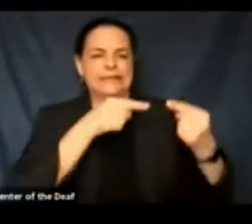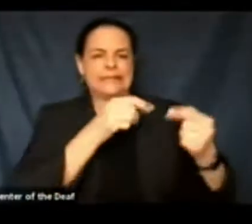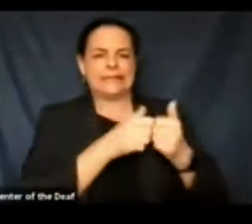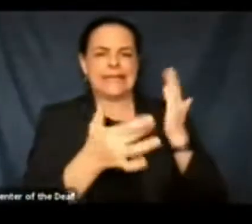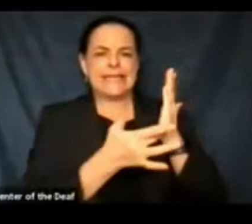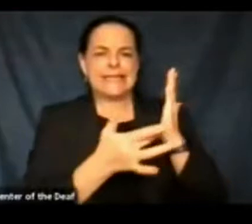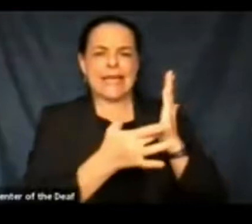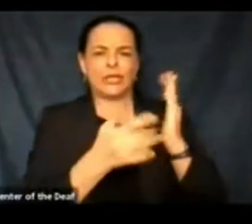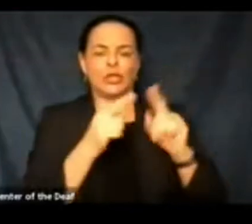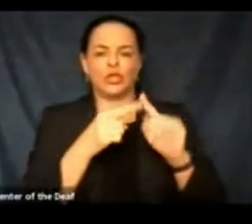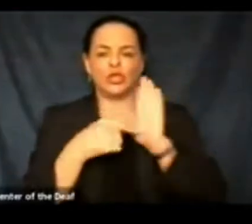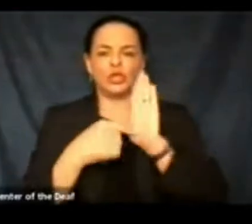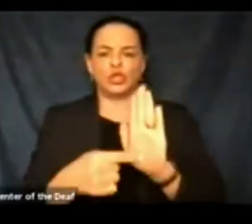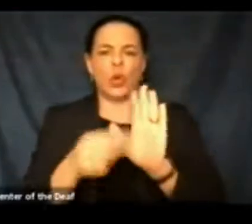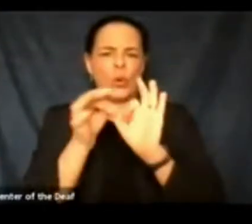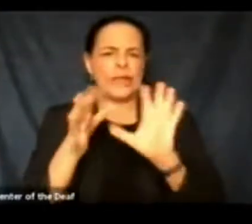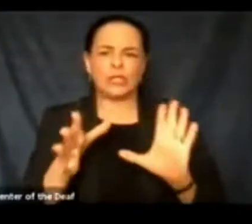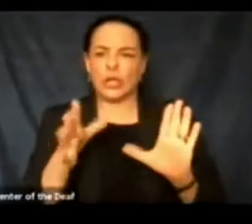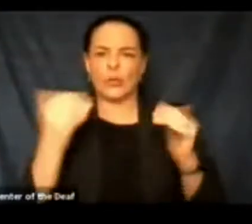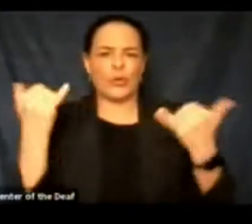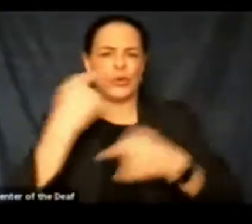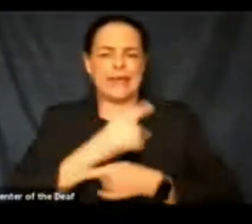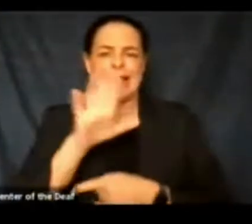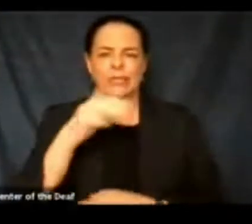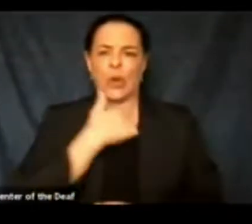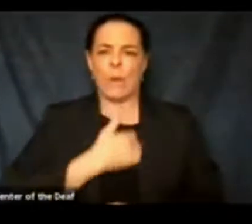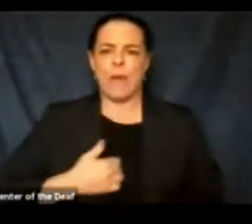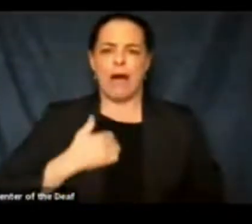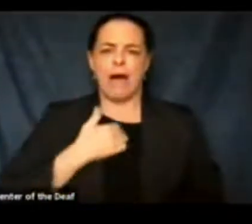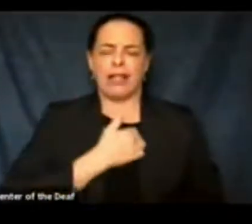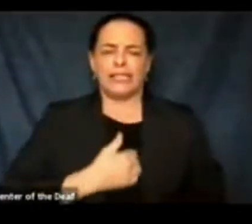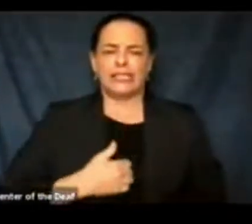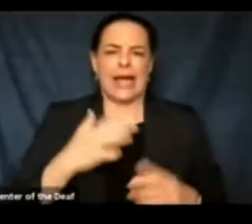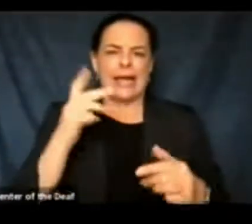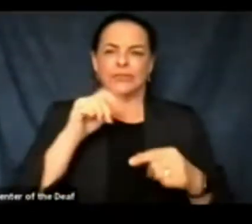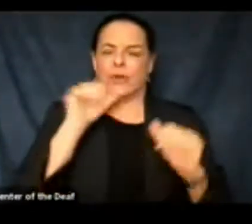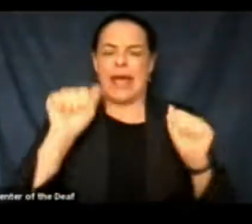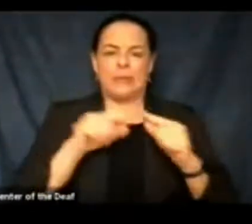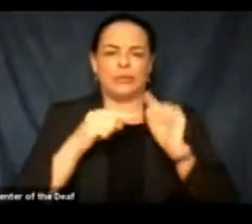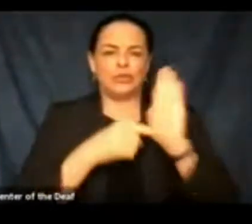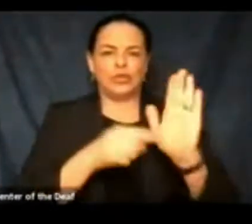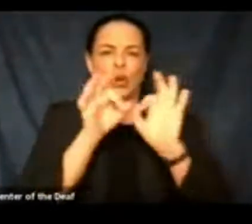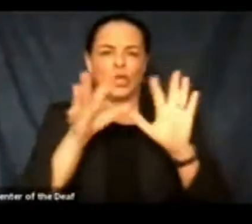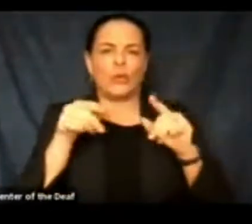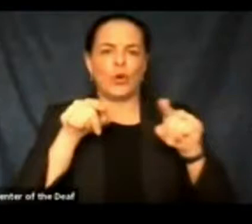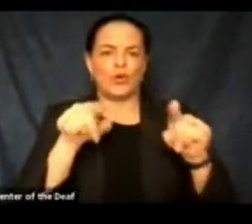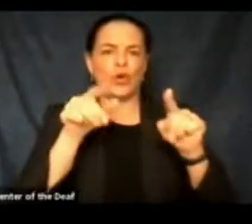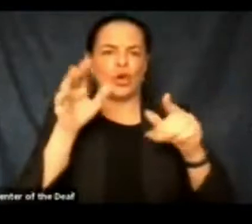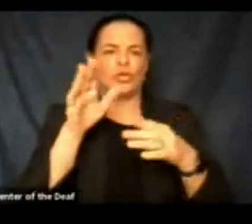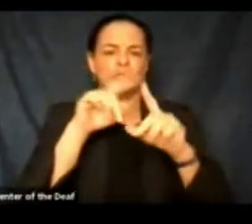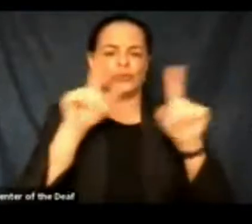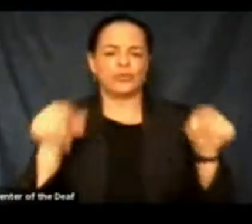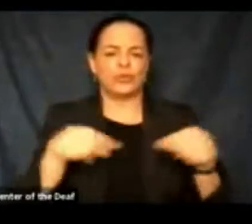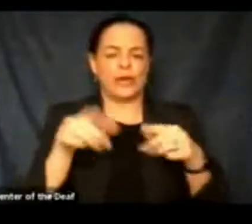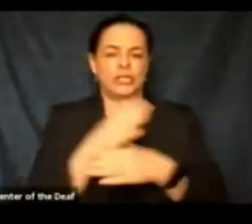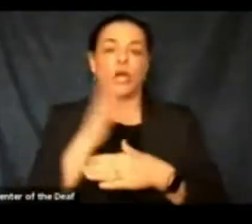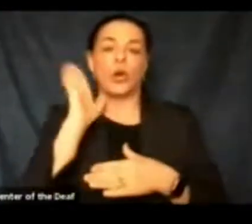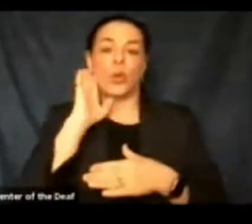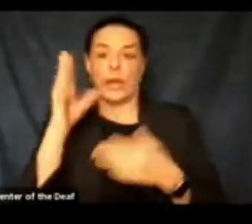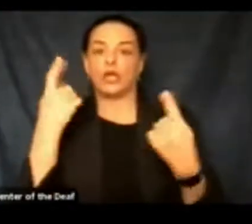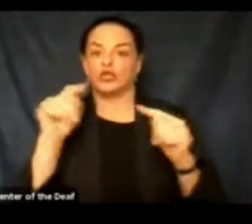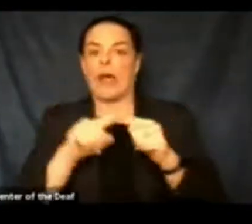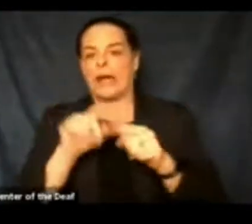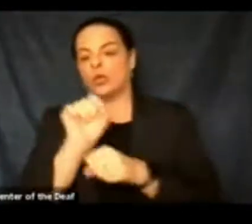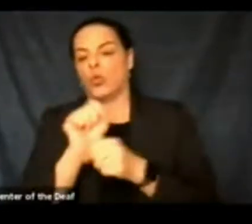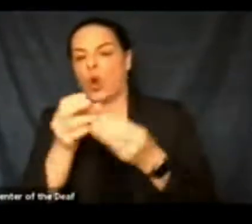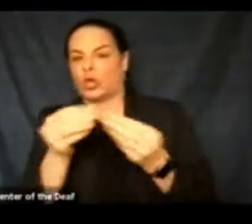with spotlighting our interpreter today, so we want to apologize for that, and we will work to resolve that for briefings going forward.